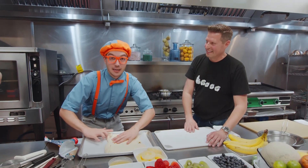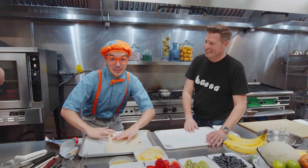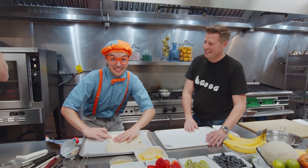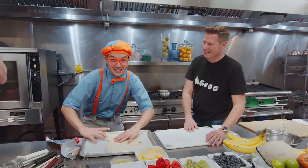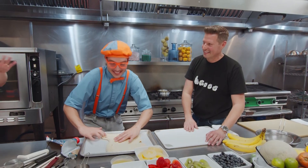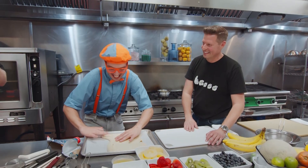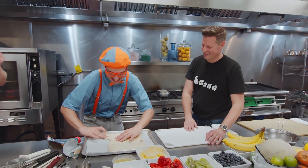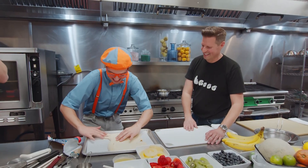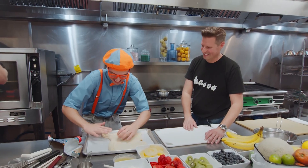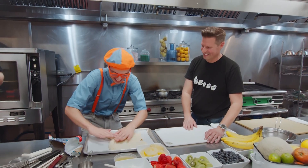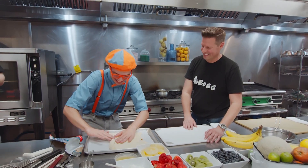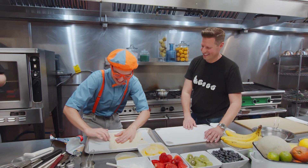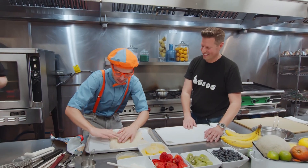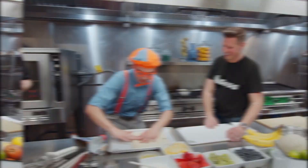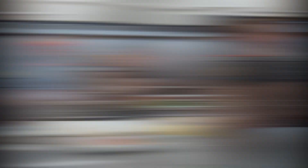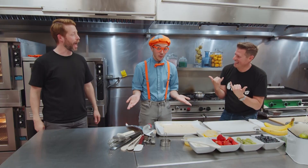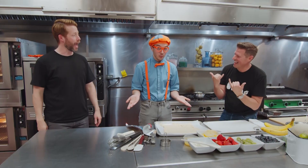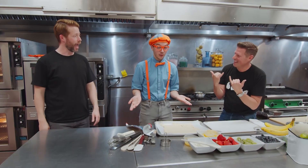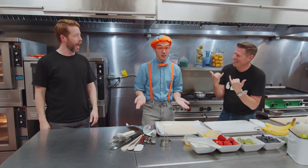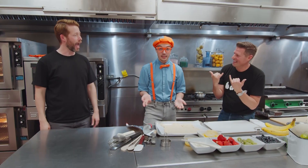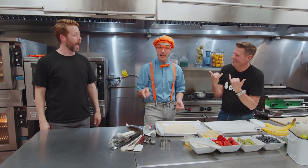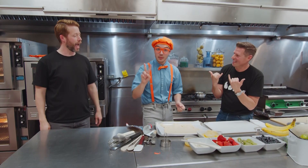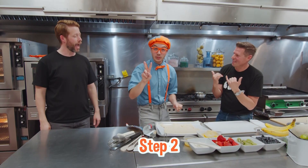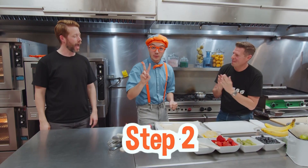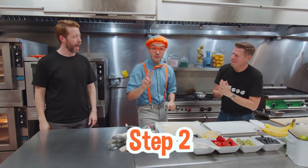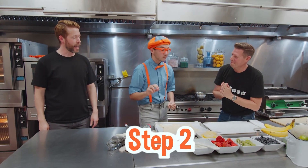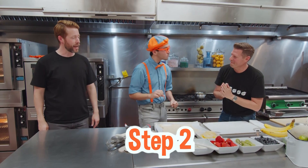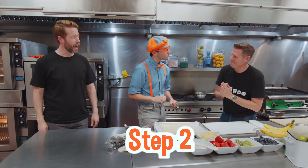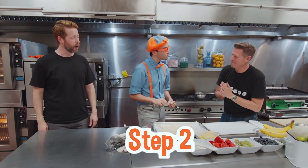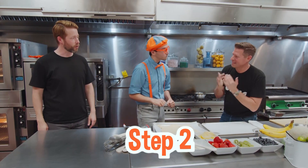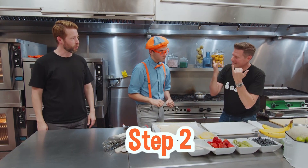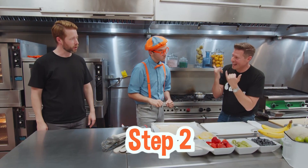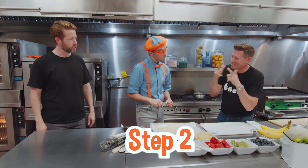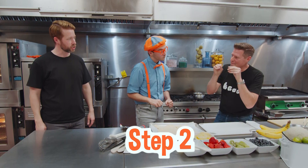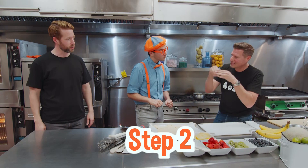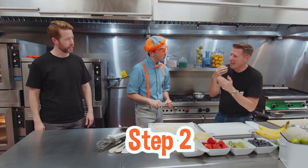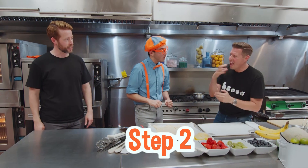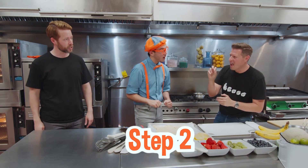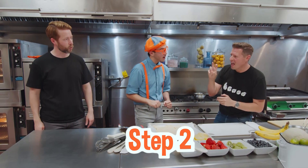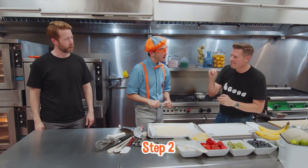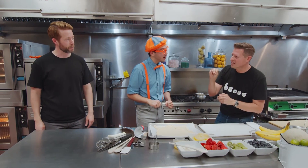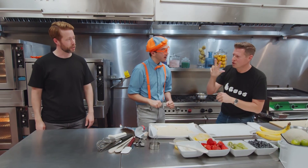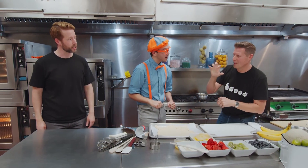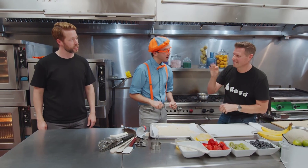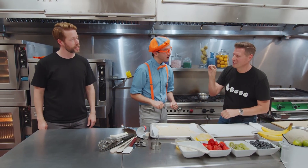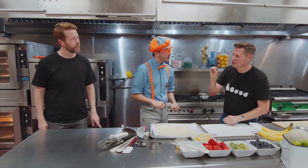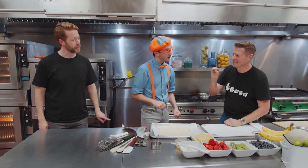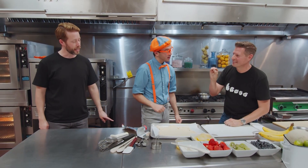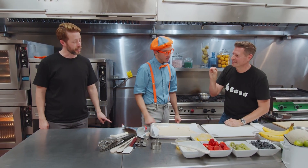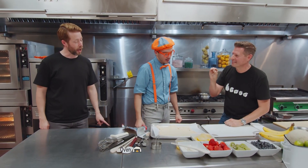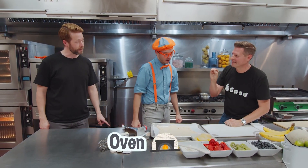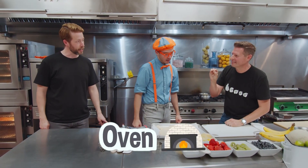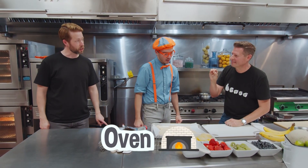This is going to be so tasty! Now we move on to step number two. And now, what we're going to do is we're going to put